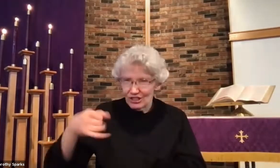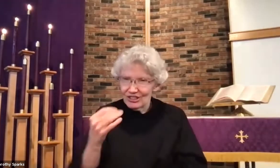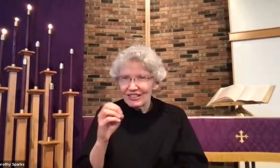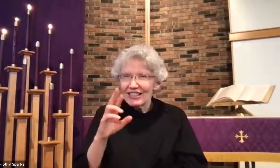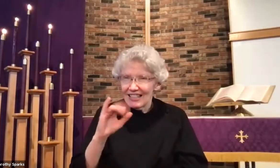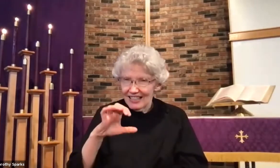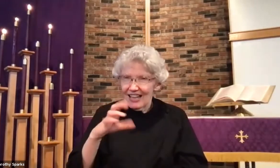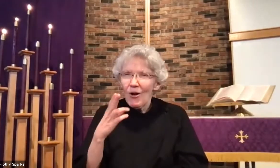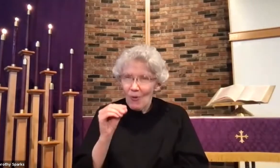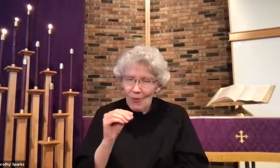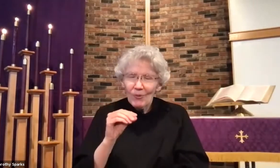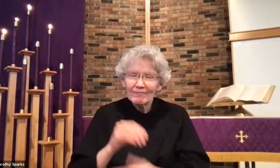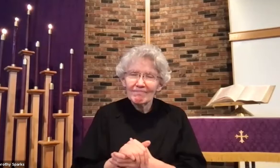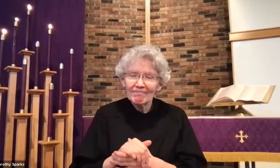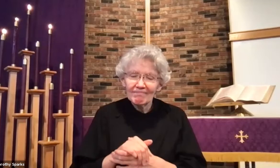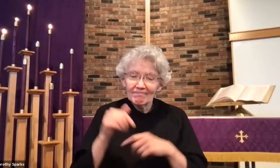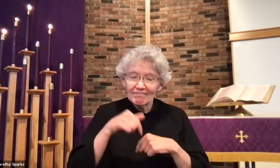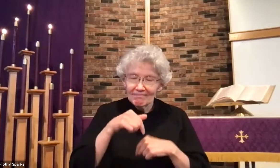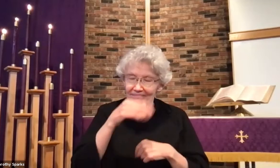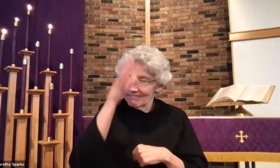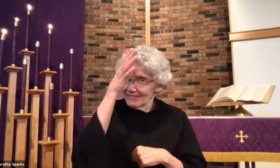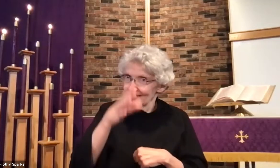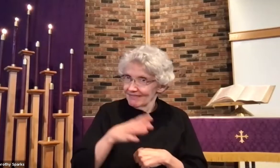Jesus was going through the city of Jericho.